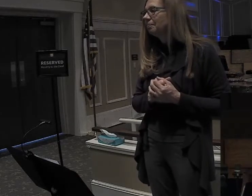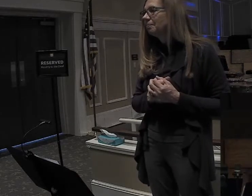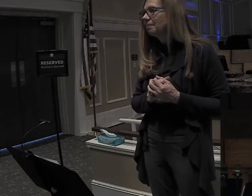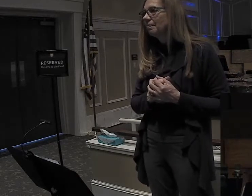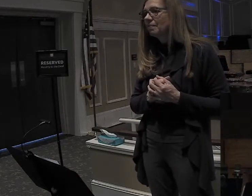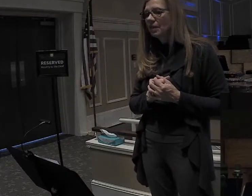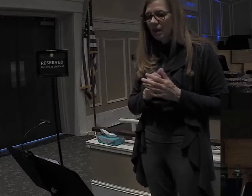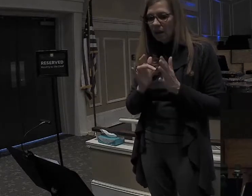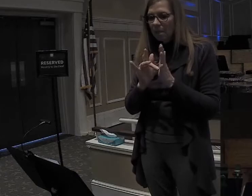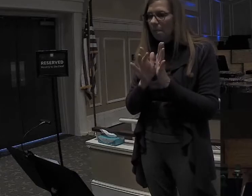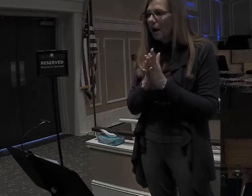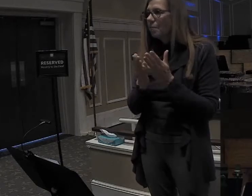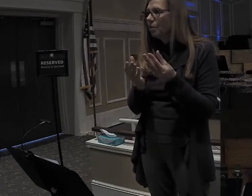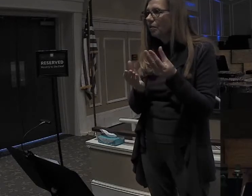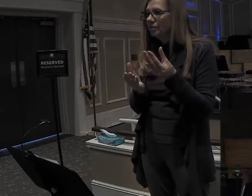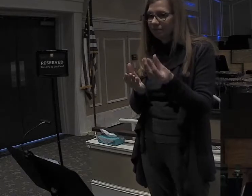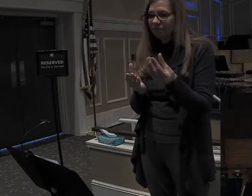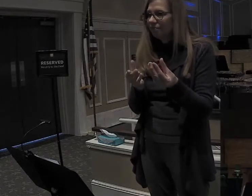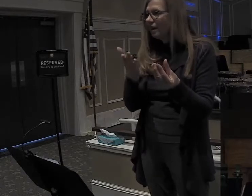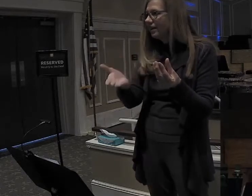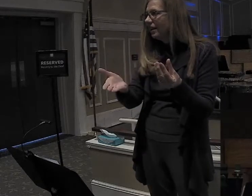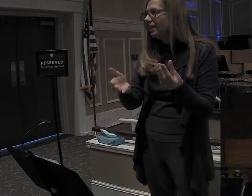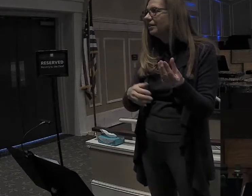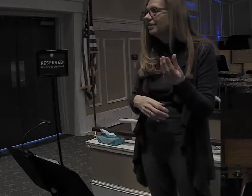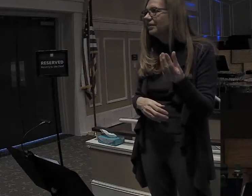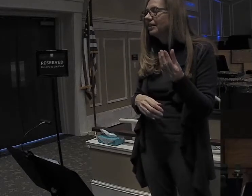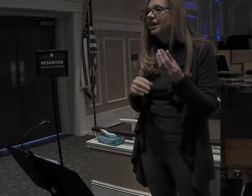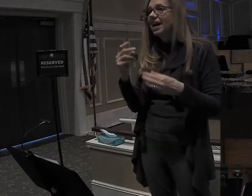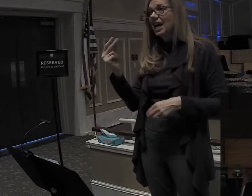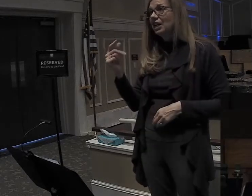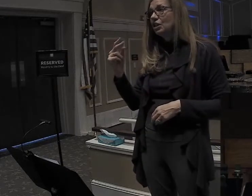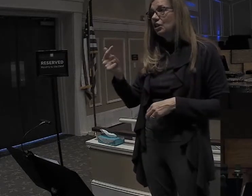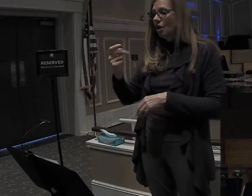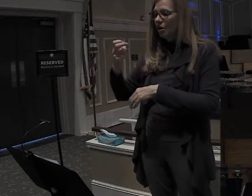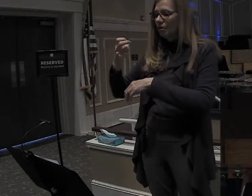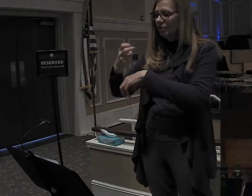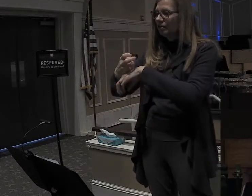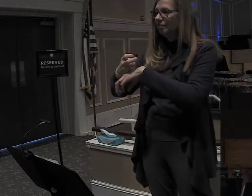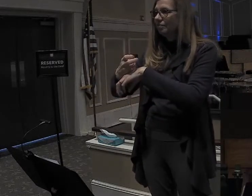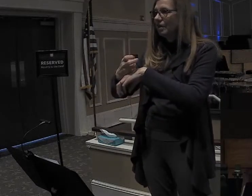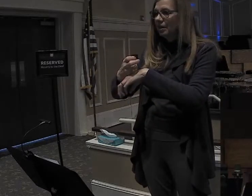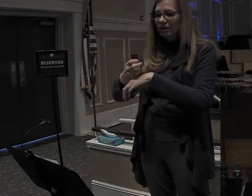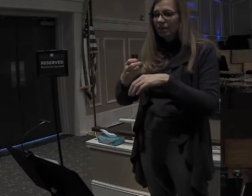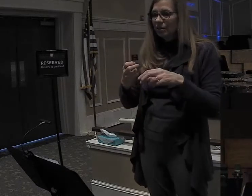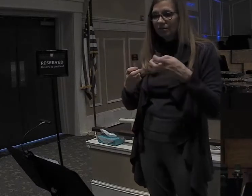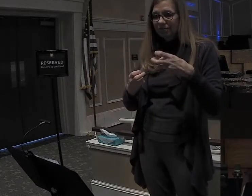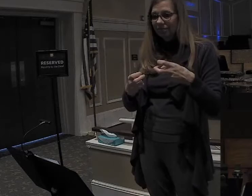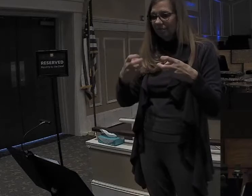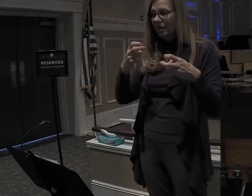Had his Bible there, and his dog was sitting by his side.